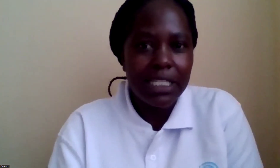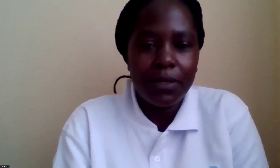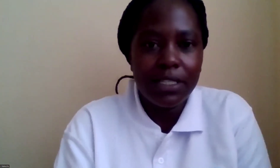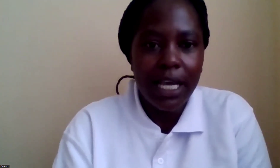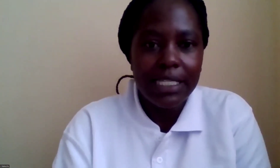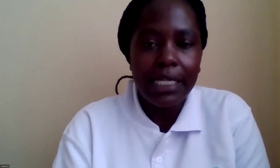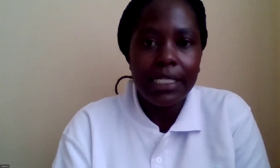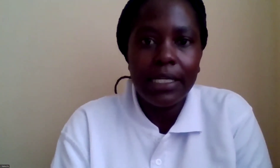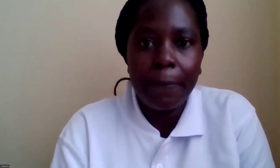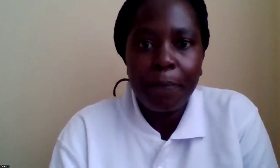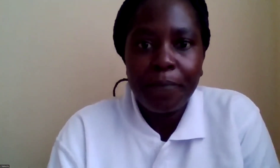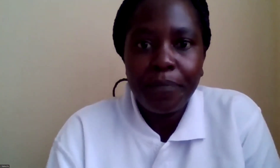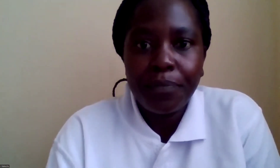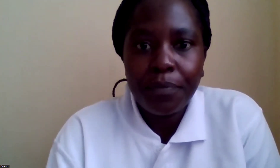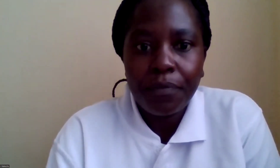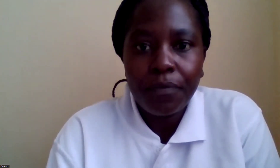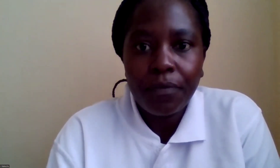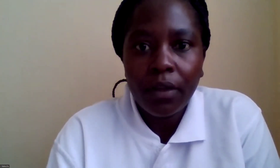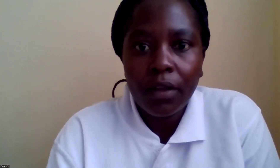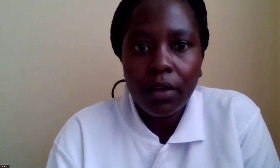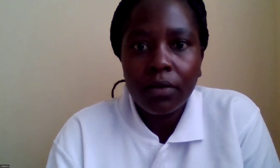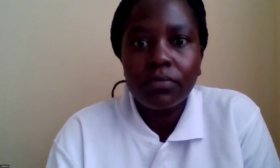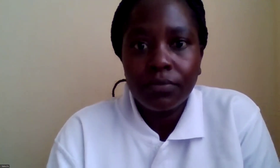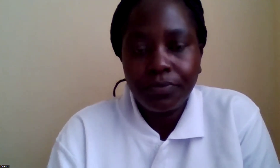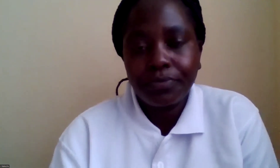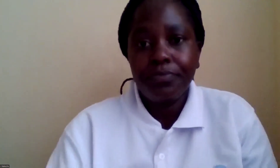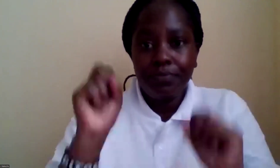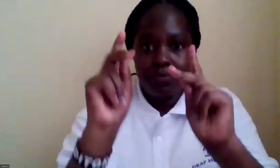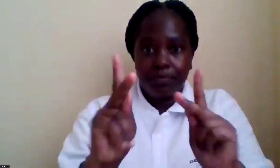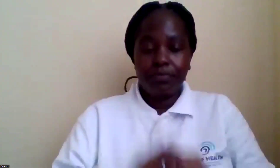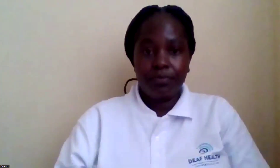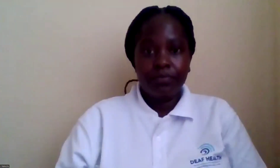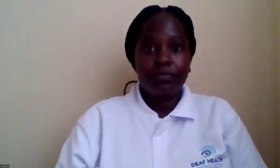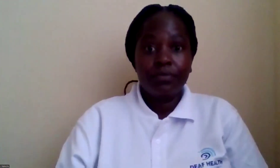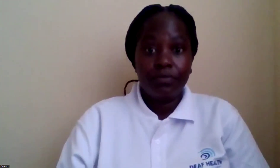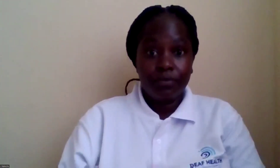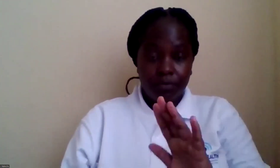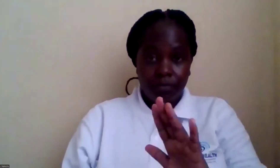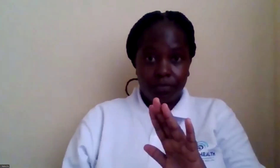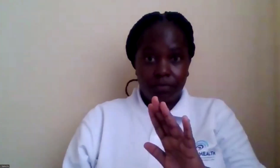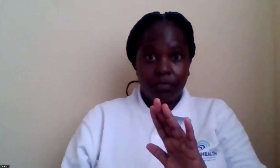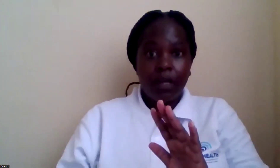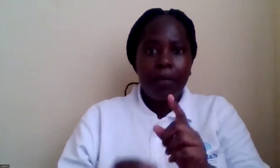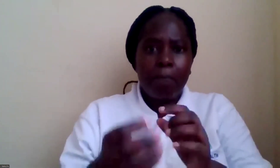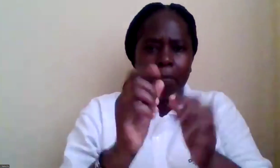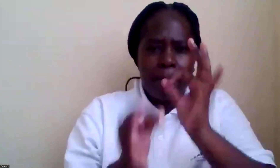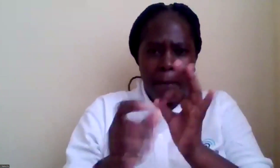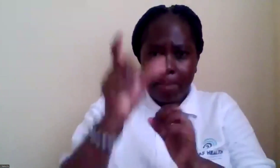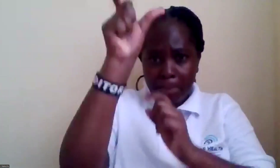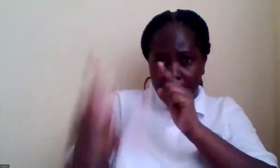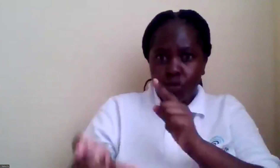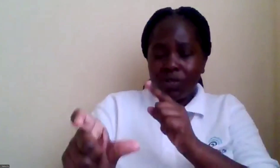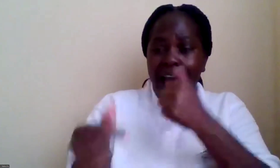is it exactly? Okay. This is for someone who already has diabetes or someone who's trying